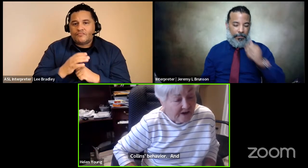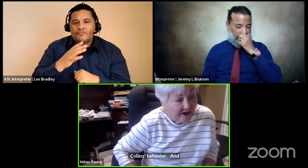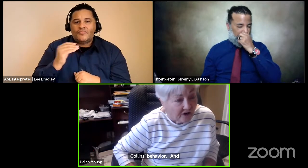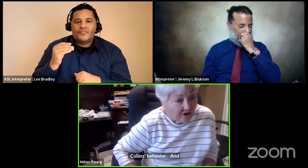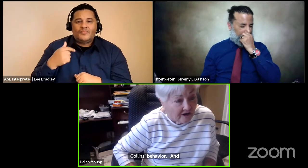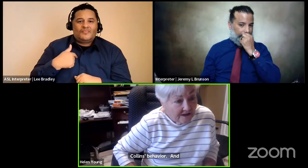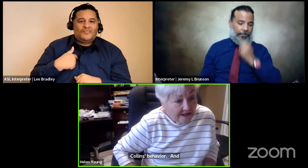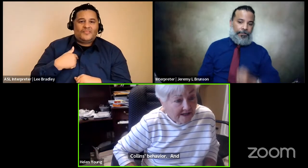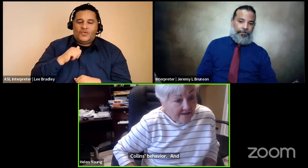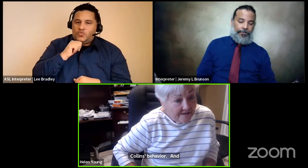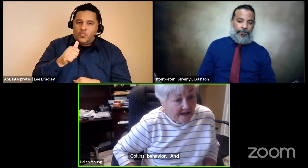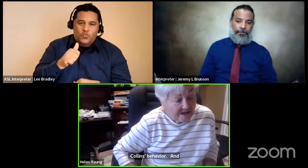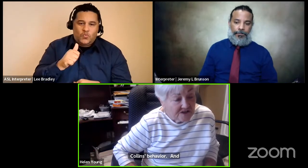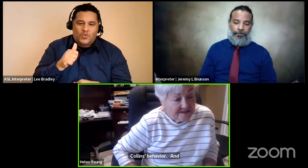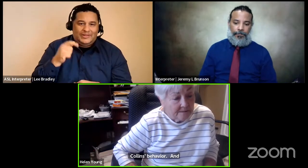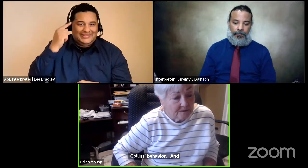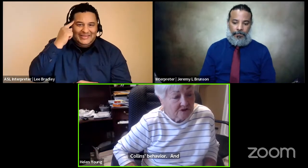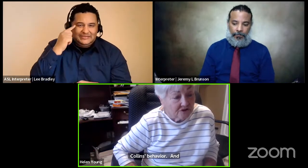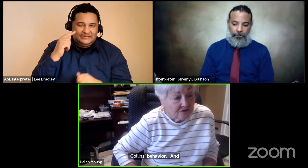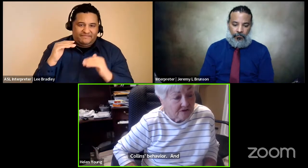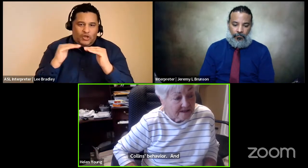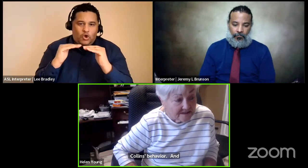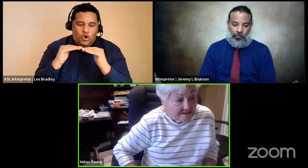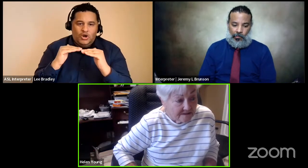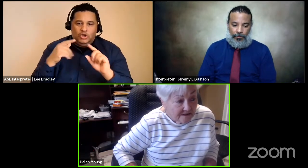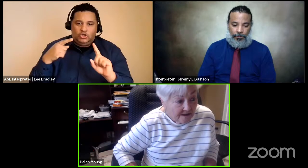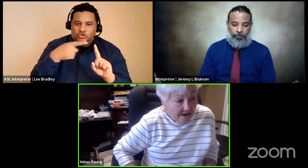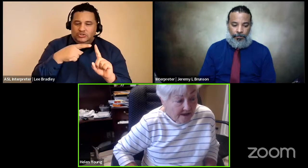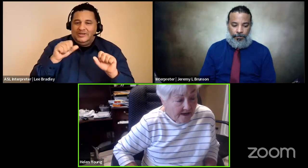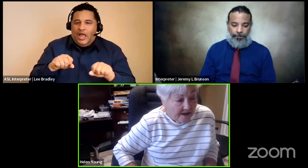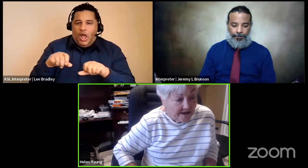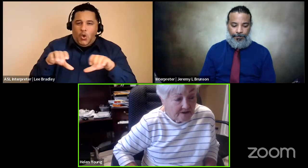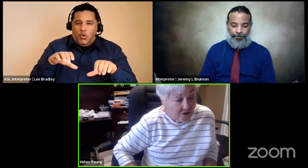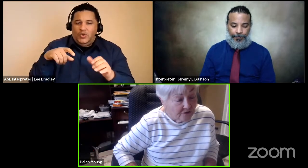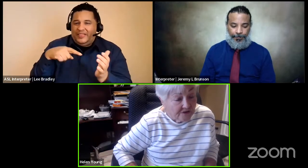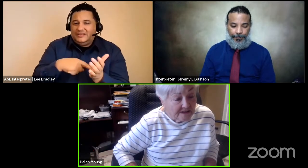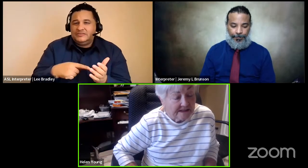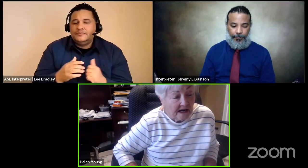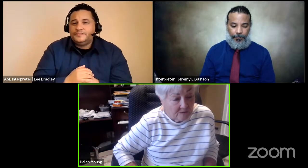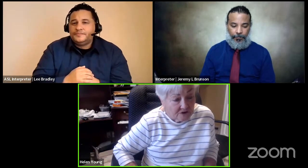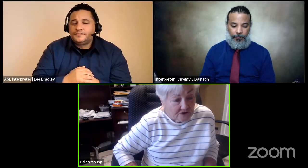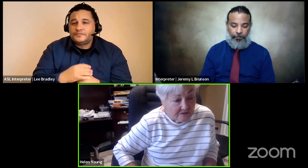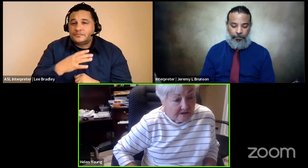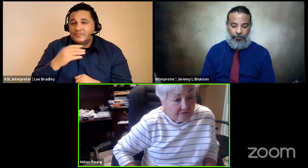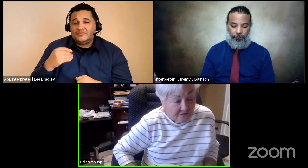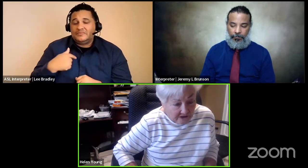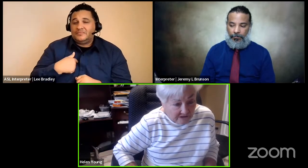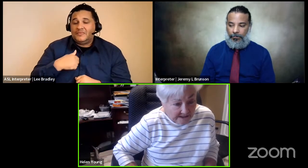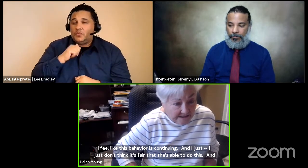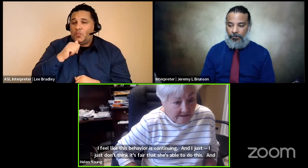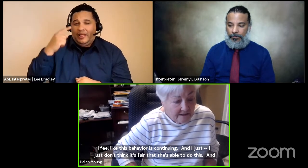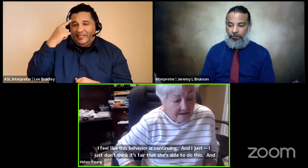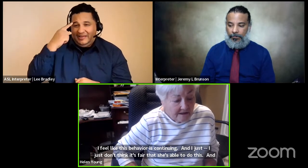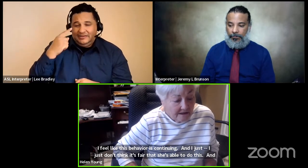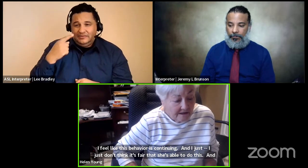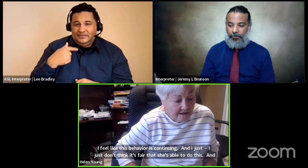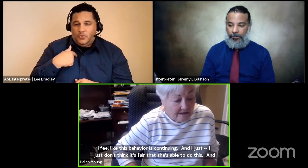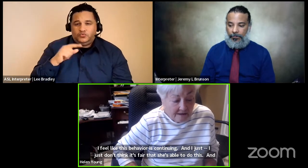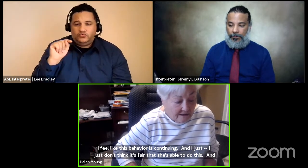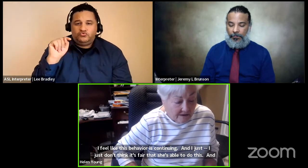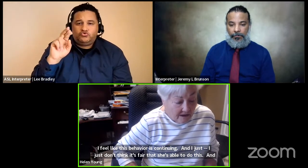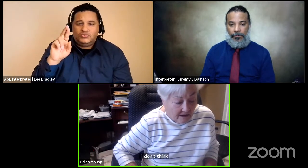it's fair that she's able to do this. And I don't think that I was treated fairly,